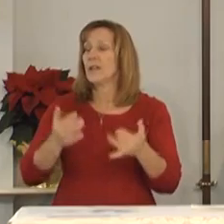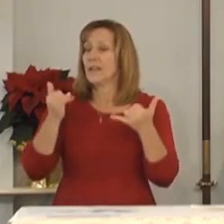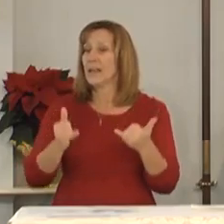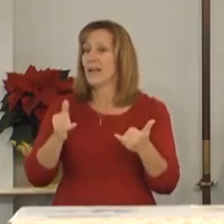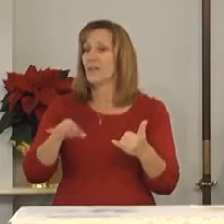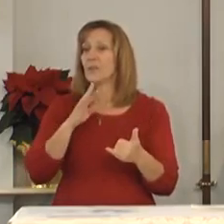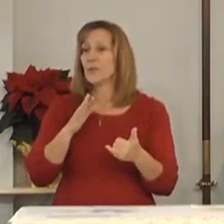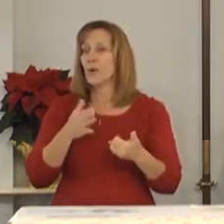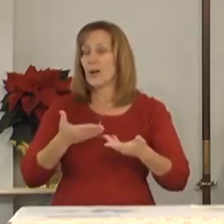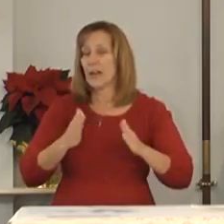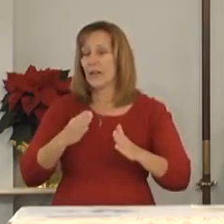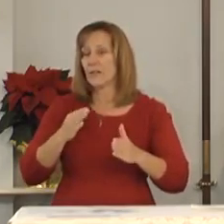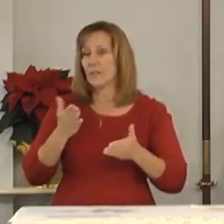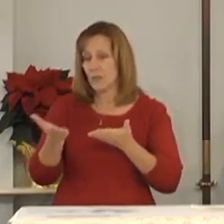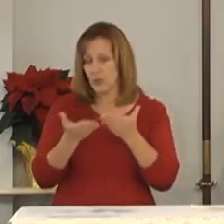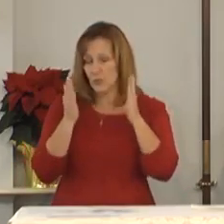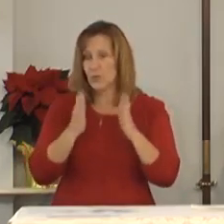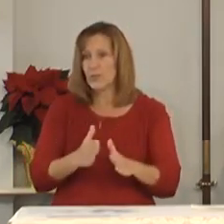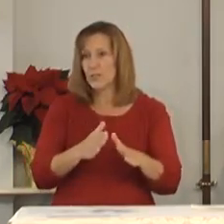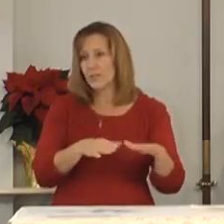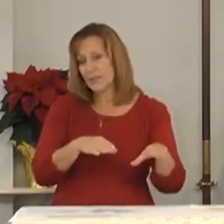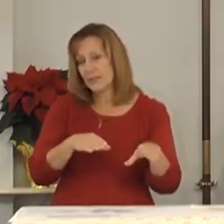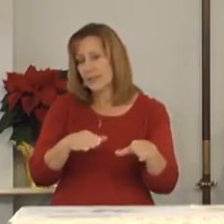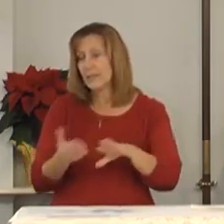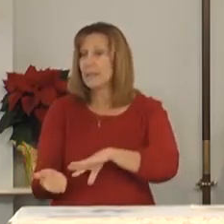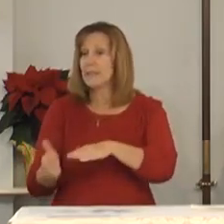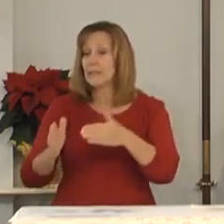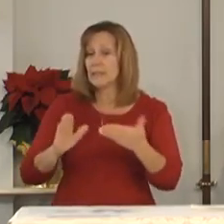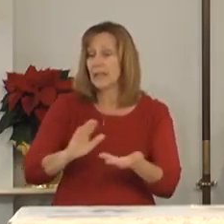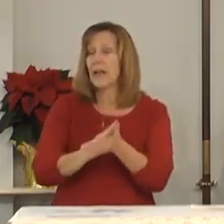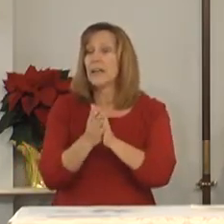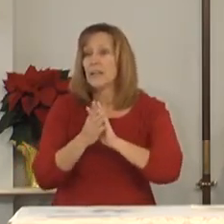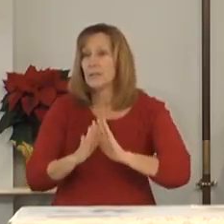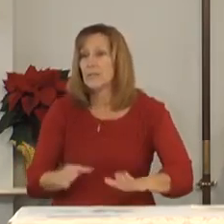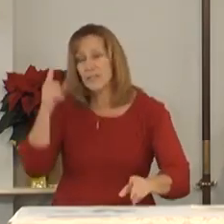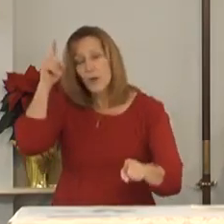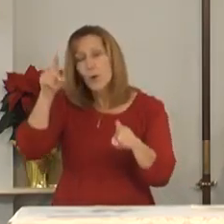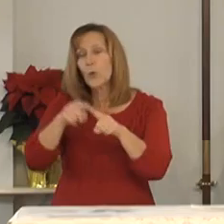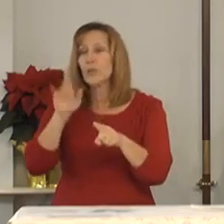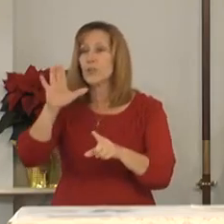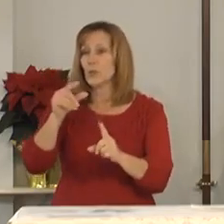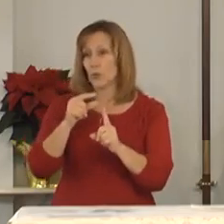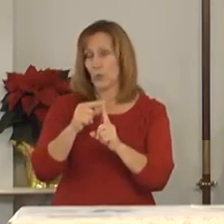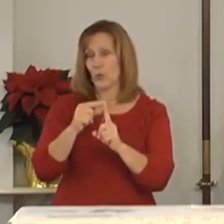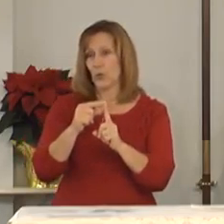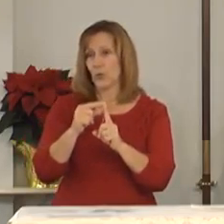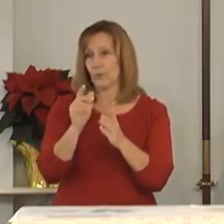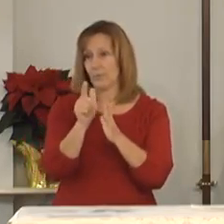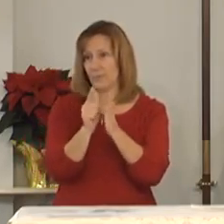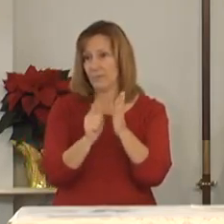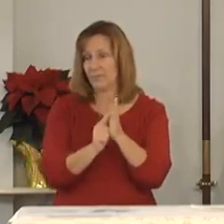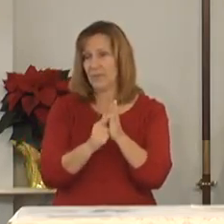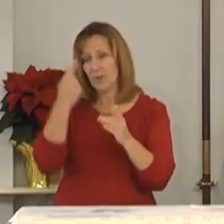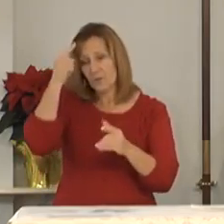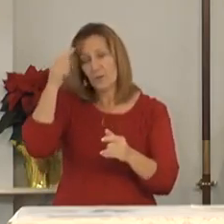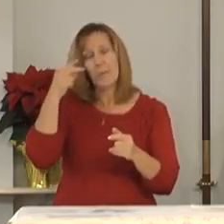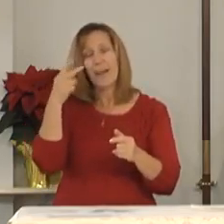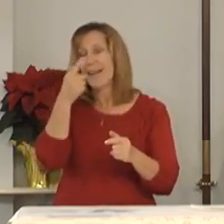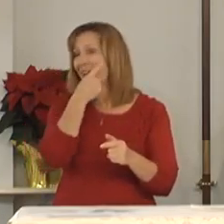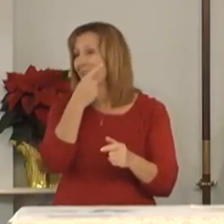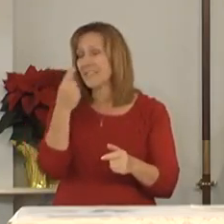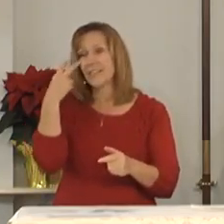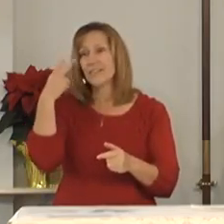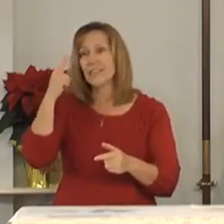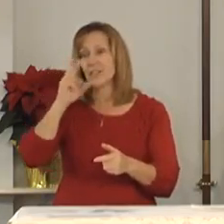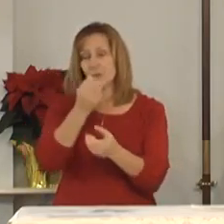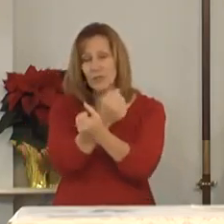now you are letting your servant depart in peace according to your word. For my eyes have